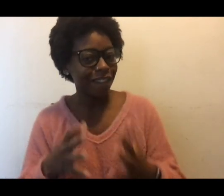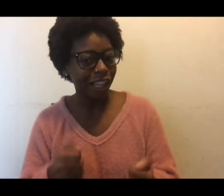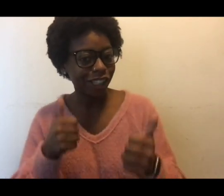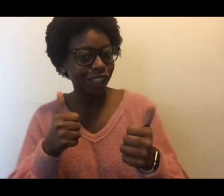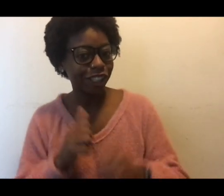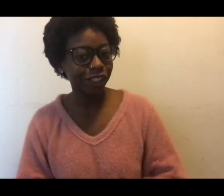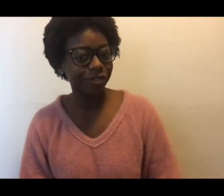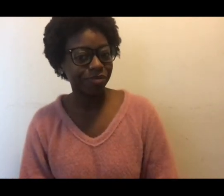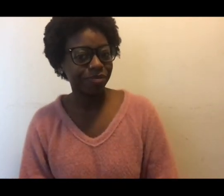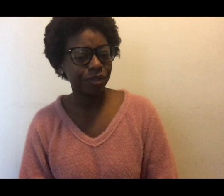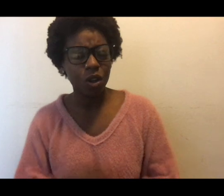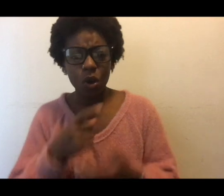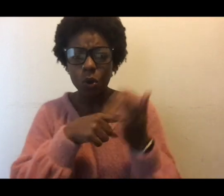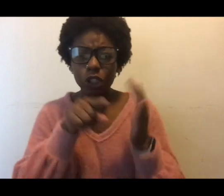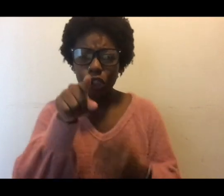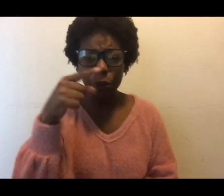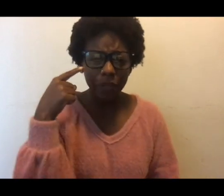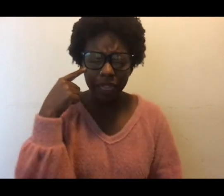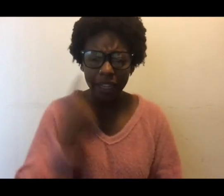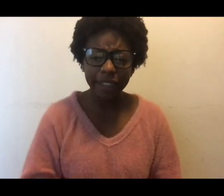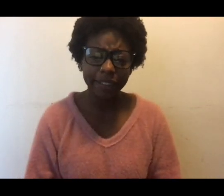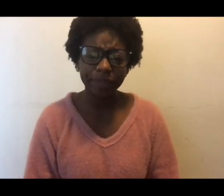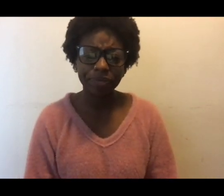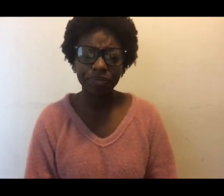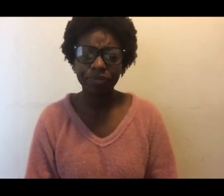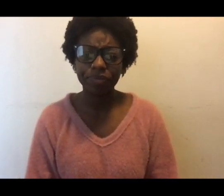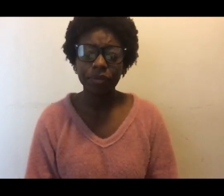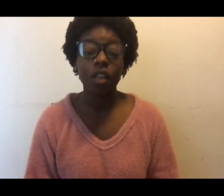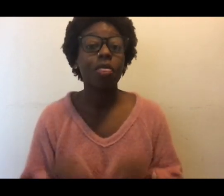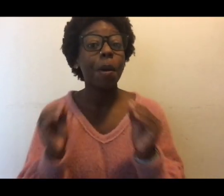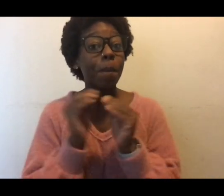faster." What do you think?